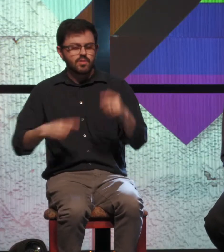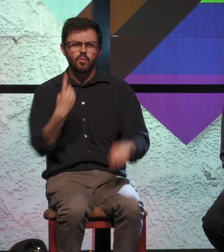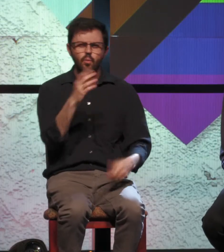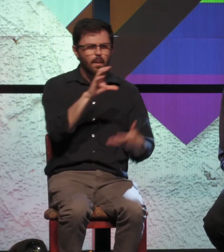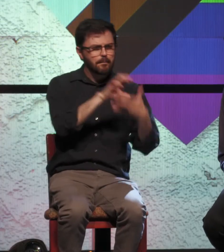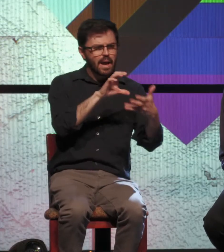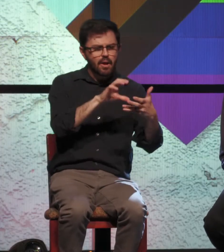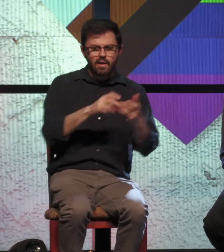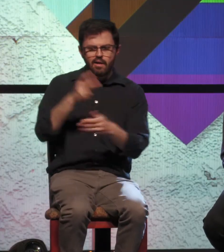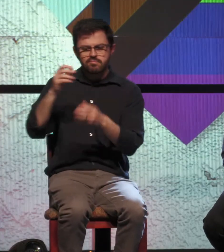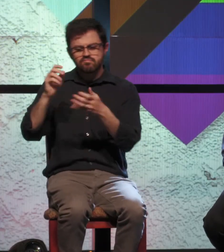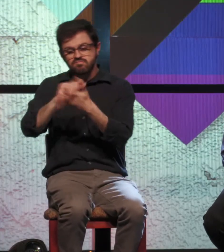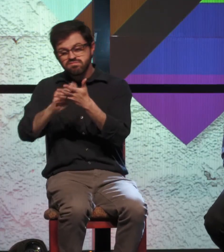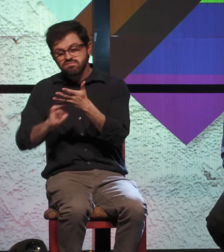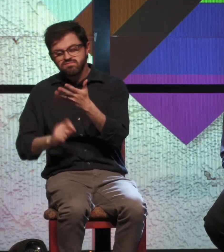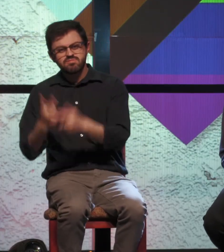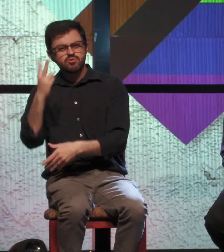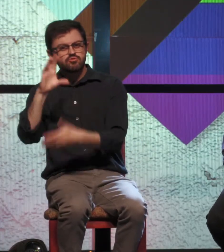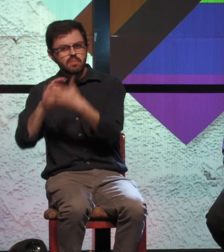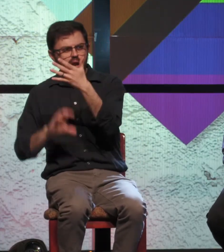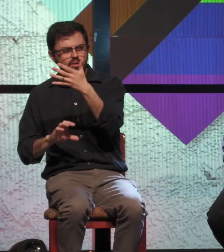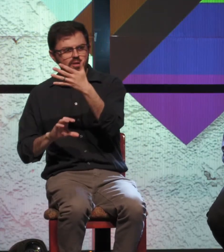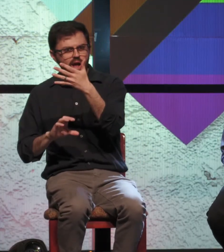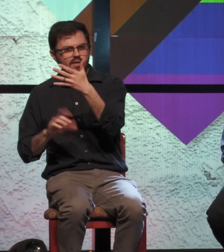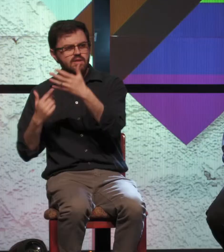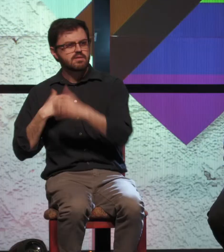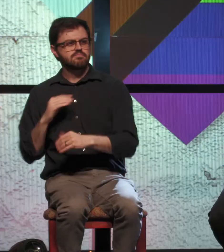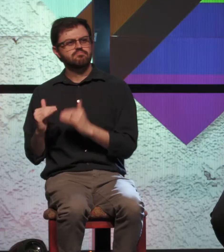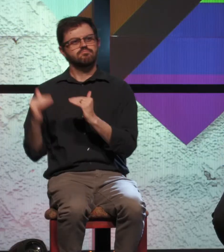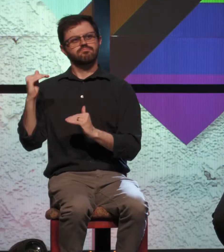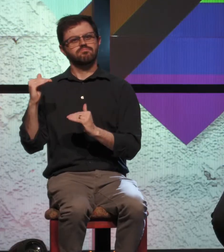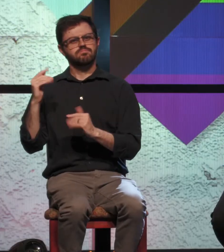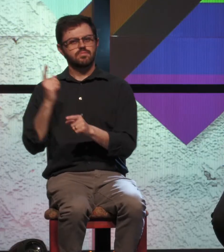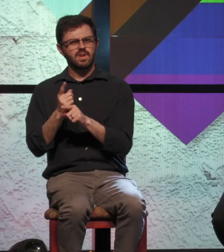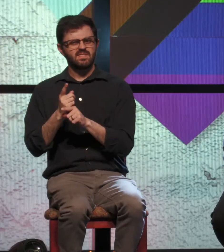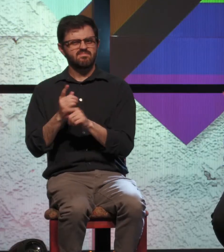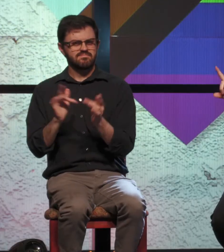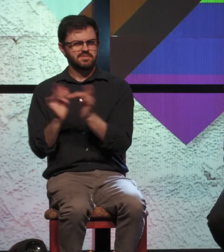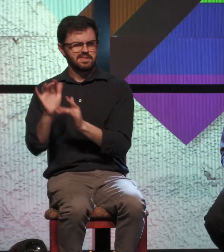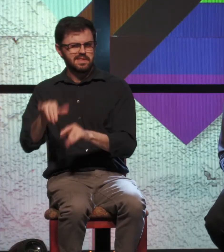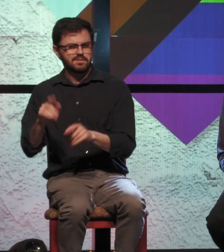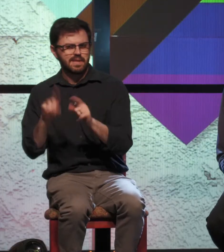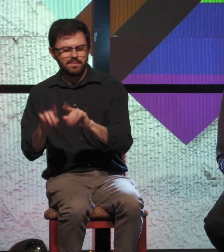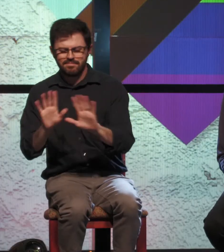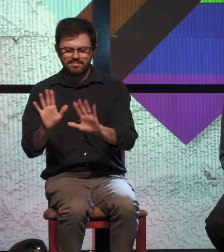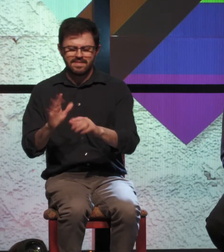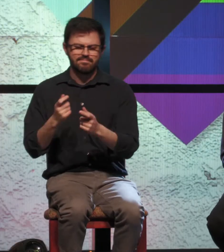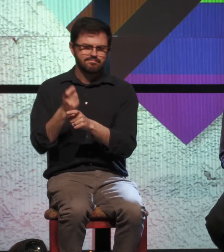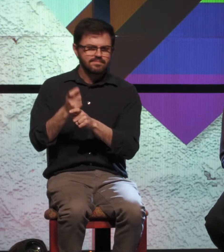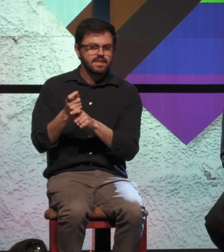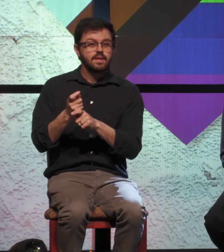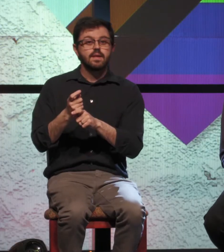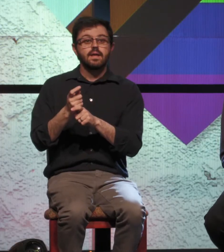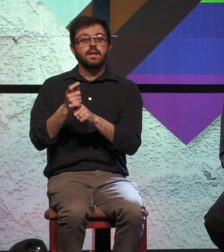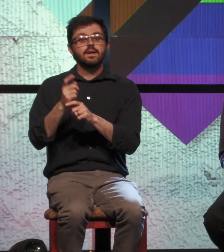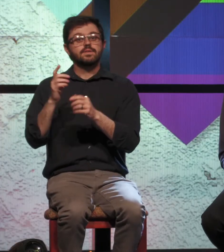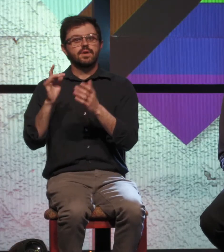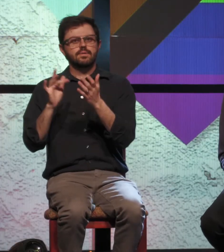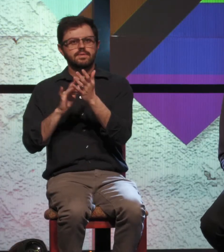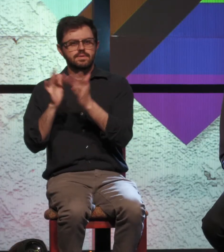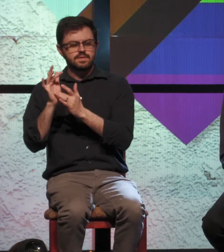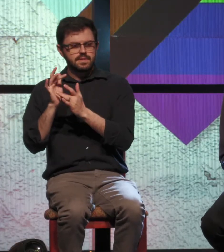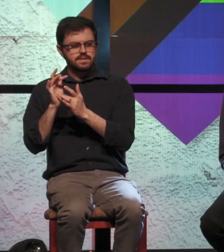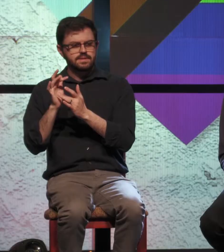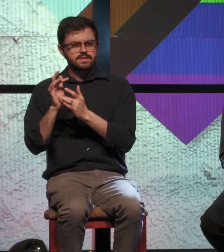essay, and they write two, making everybody else look bad. That's Jesus here, right? So Jesus is asked, what's the greatest commandment? And he